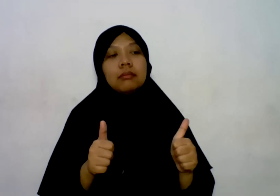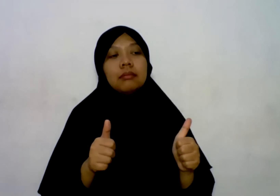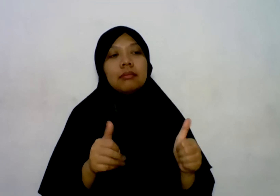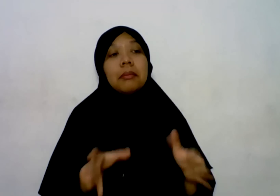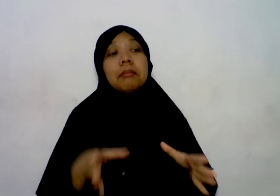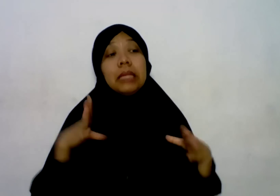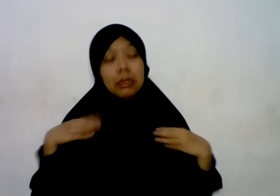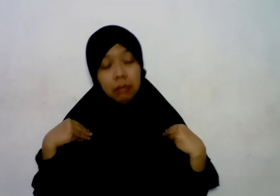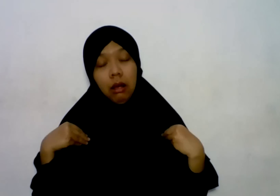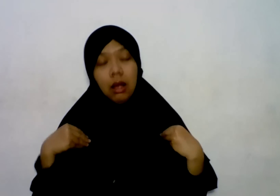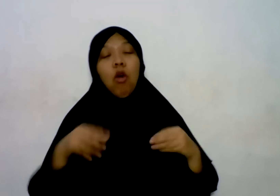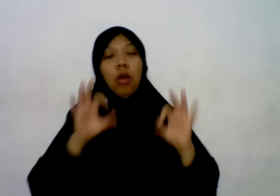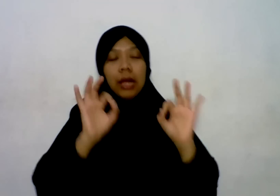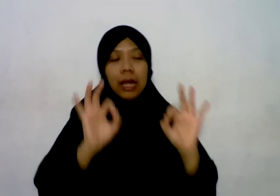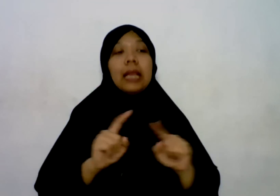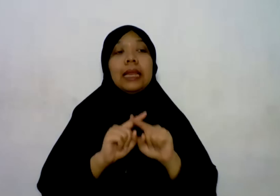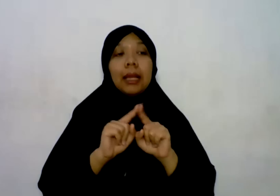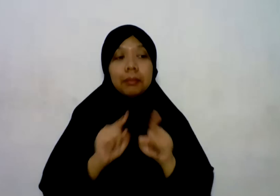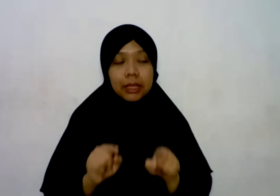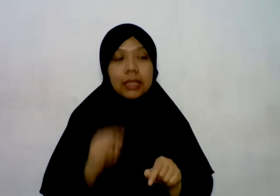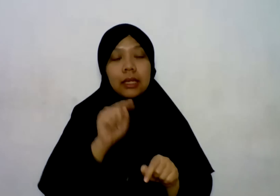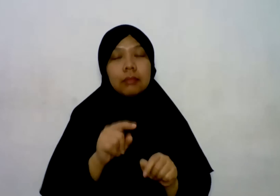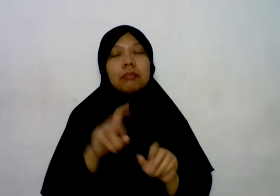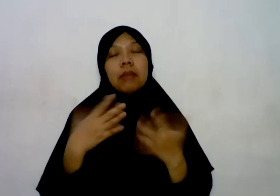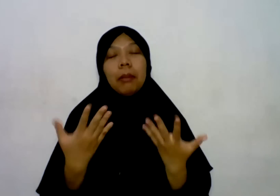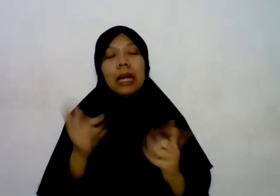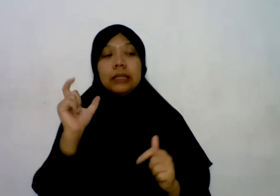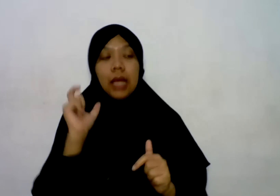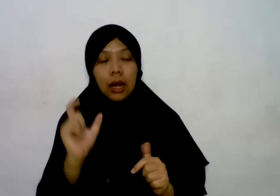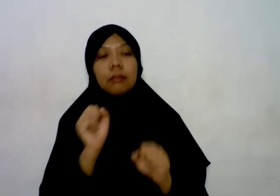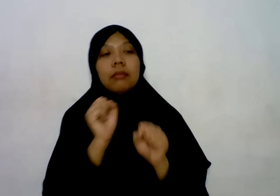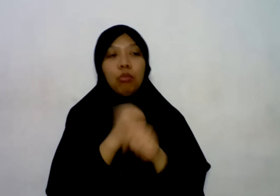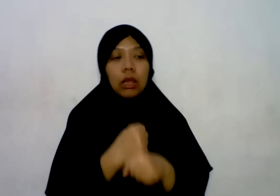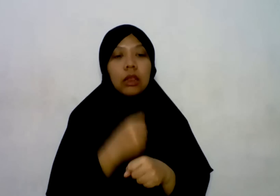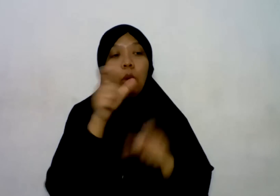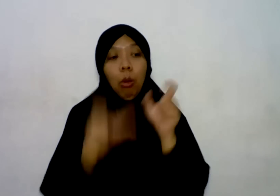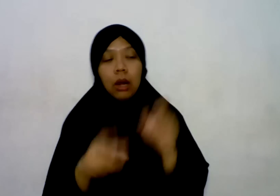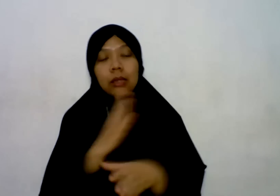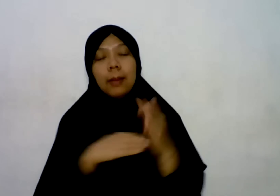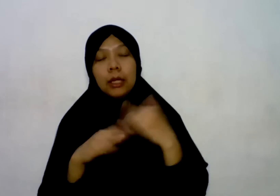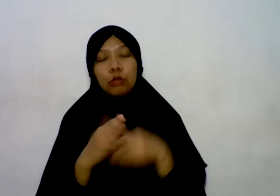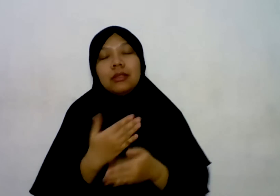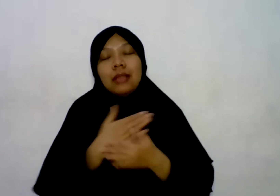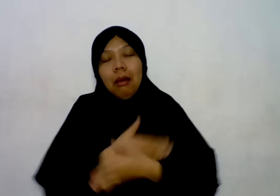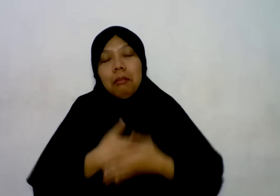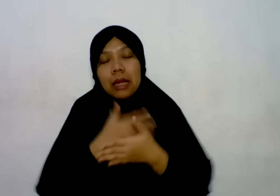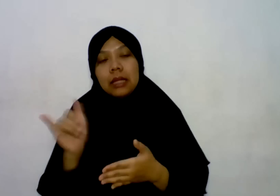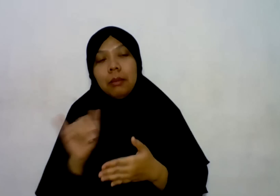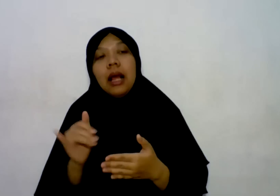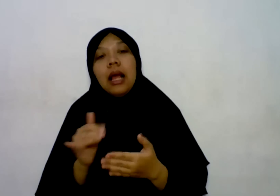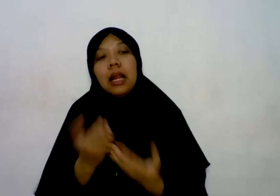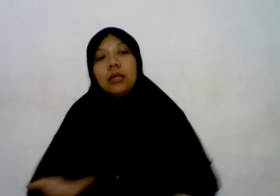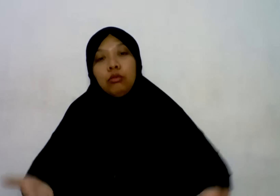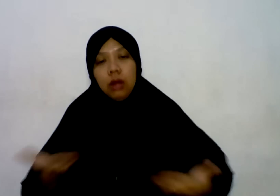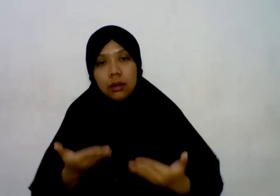comfy, yeah, with the environment, having a good relationship between others,